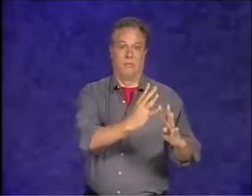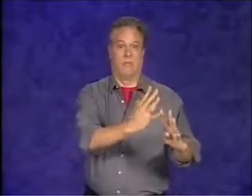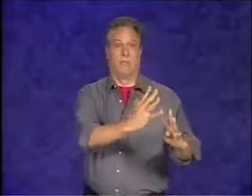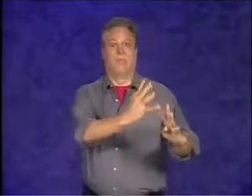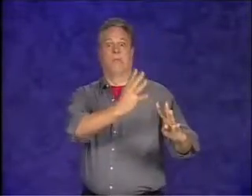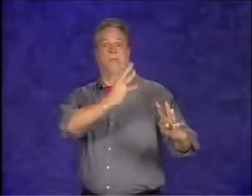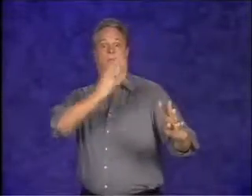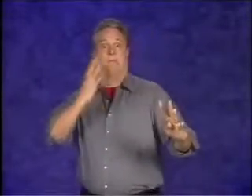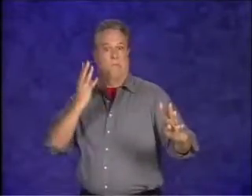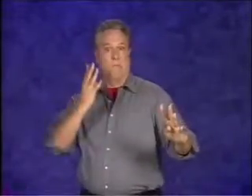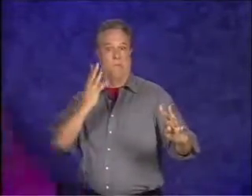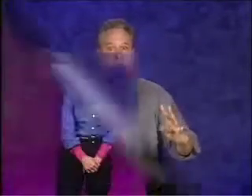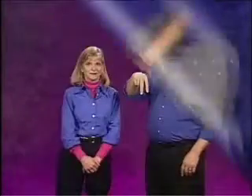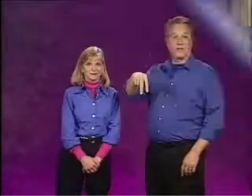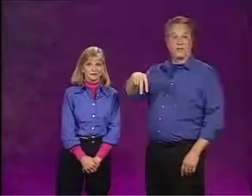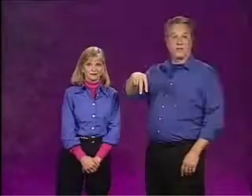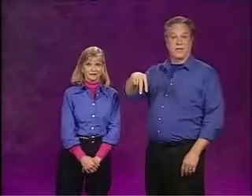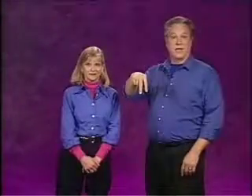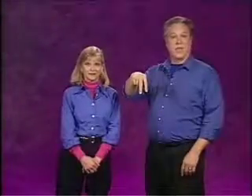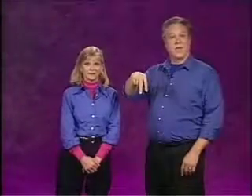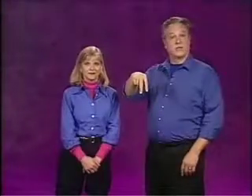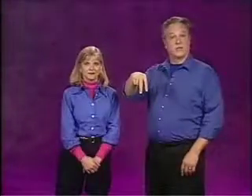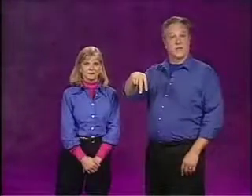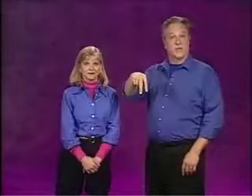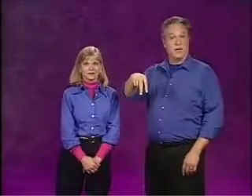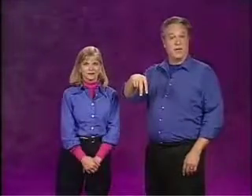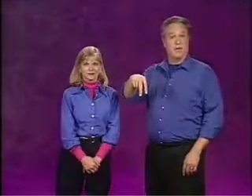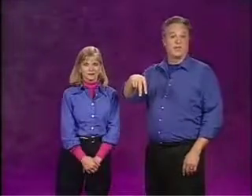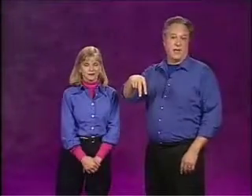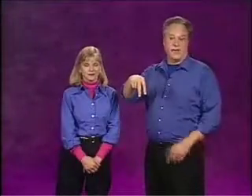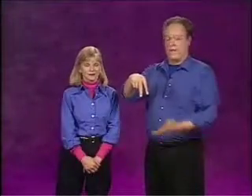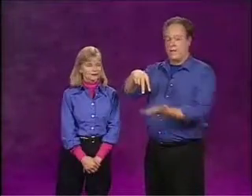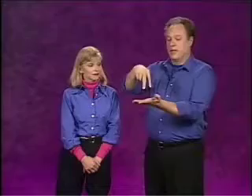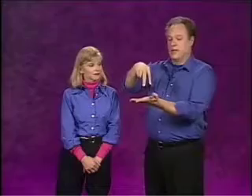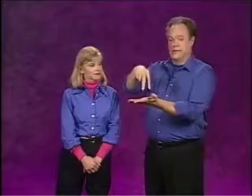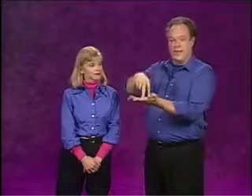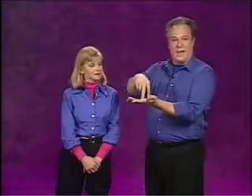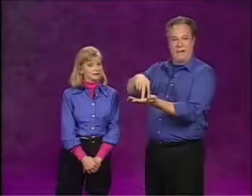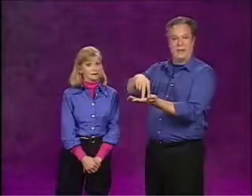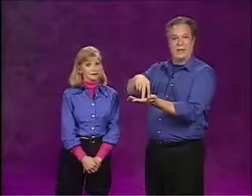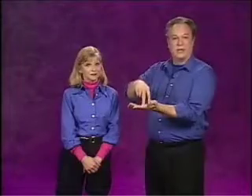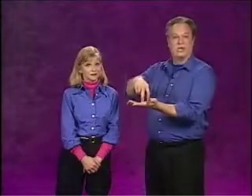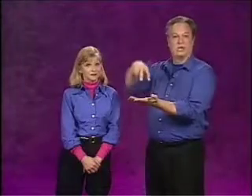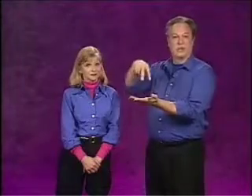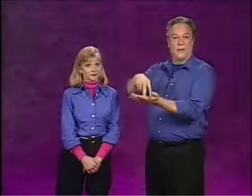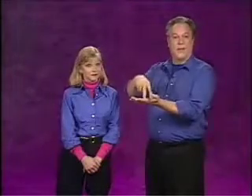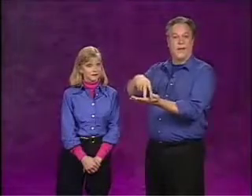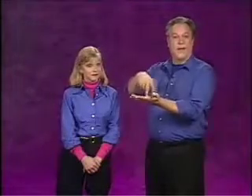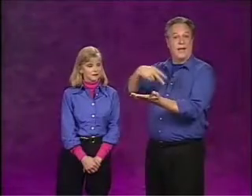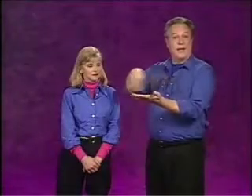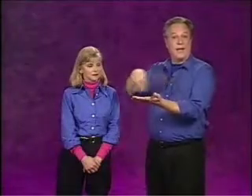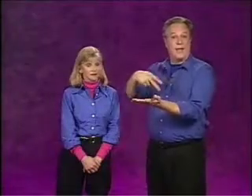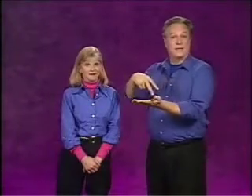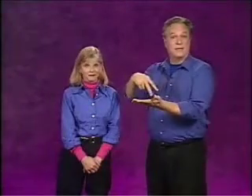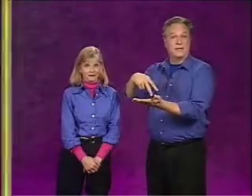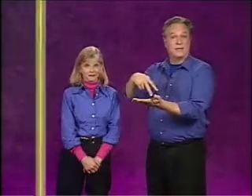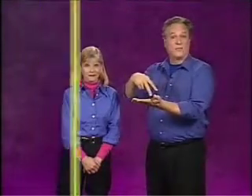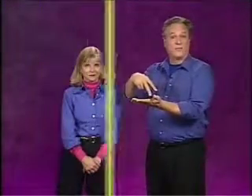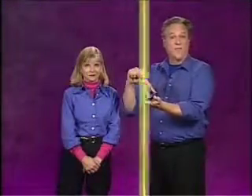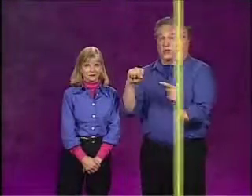things. In lesson 11, you learned that you can use the V to represent a person from the waist down,